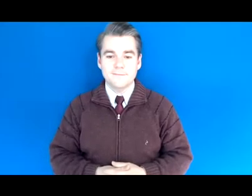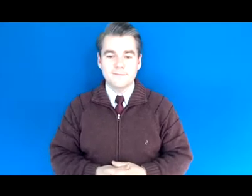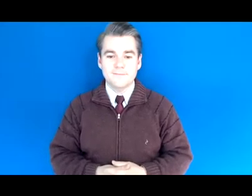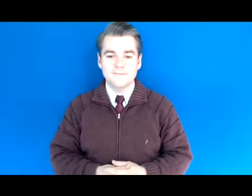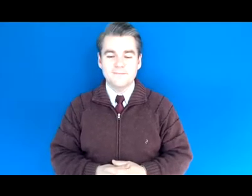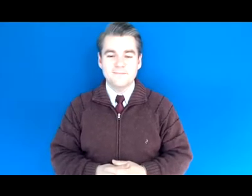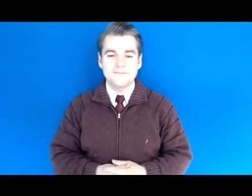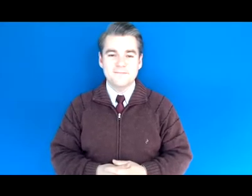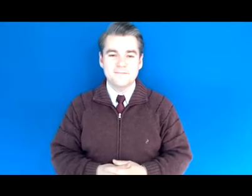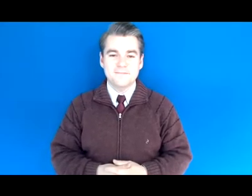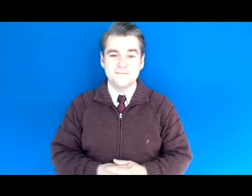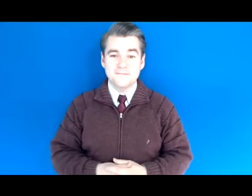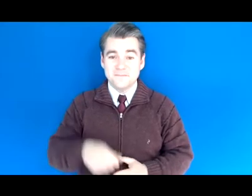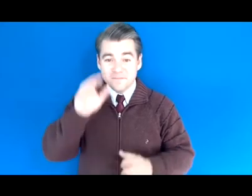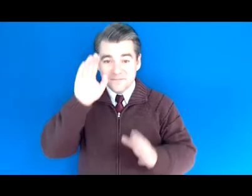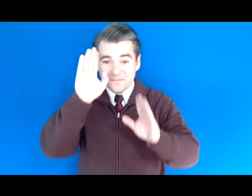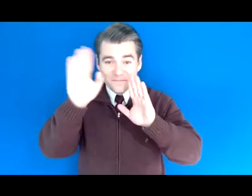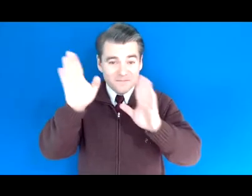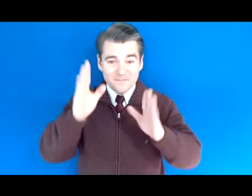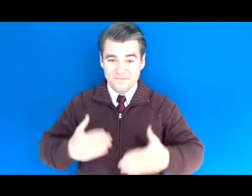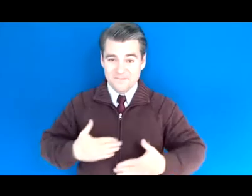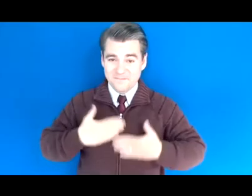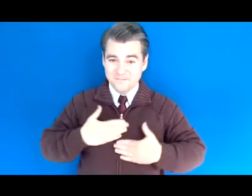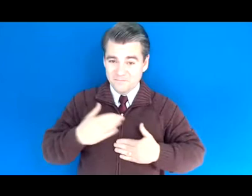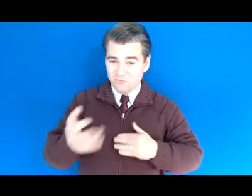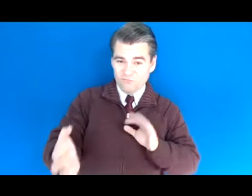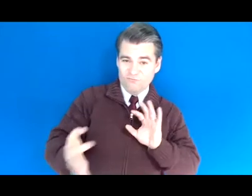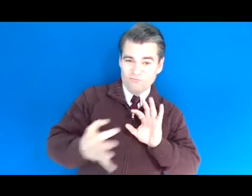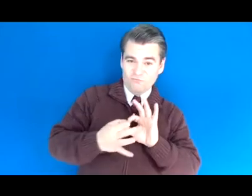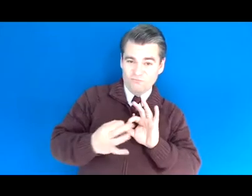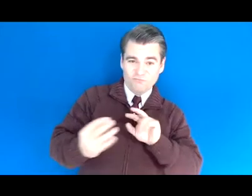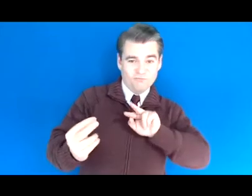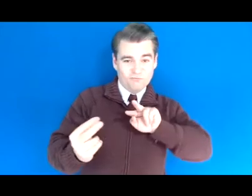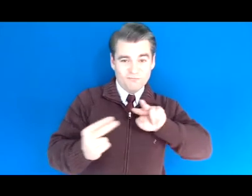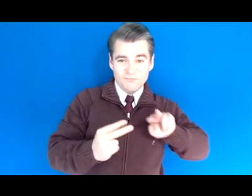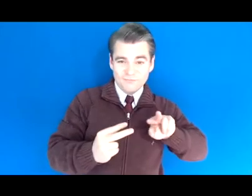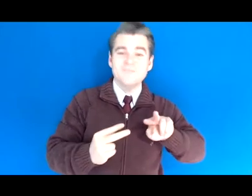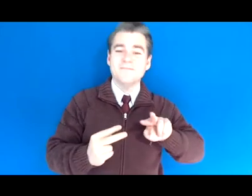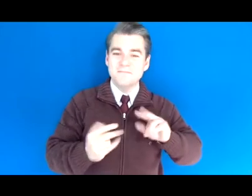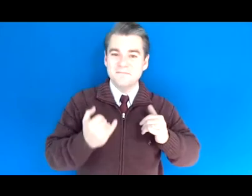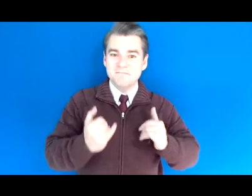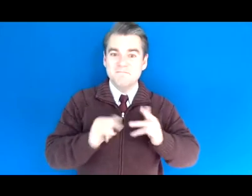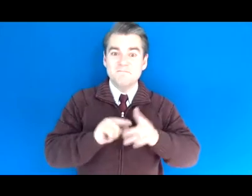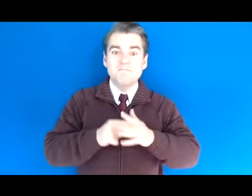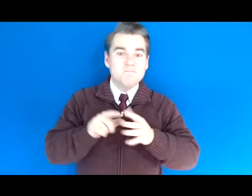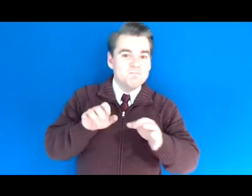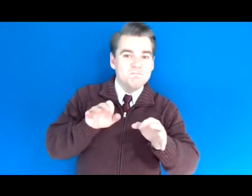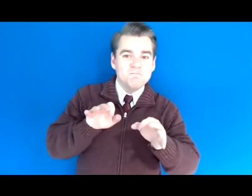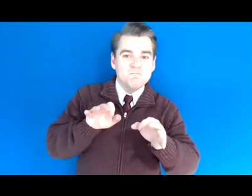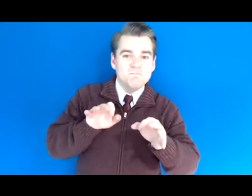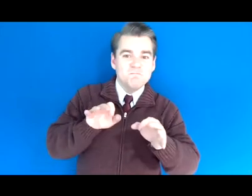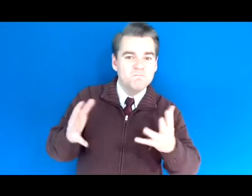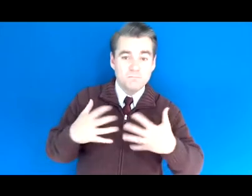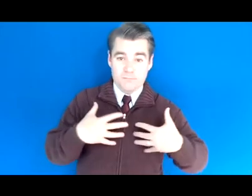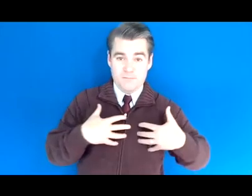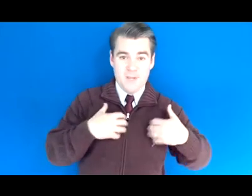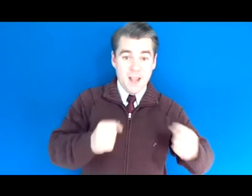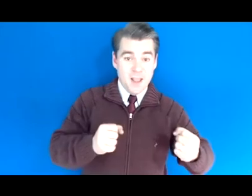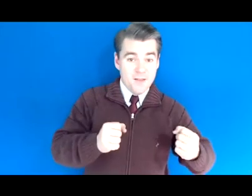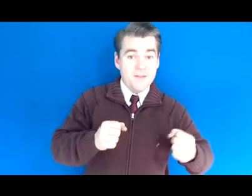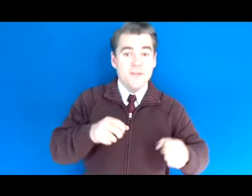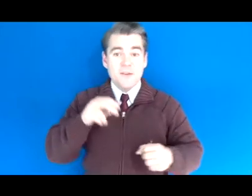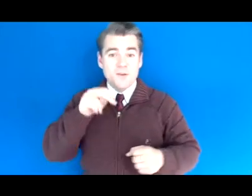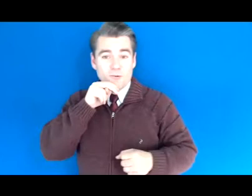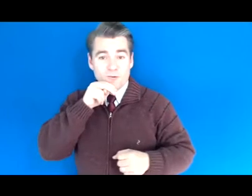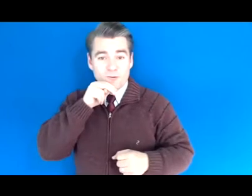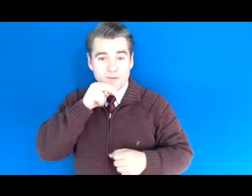Hello, we are so excited you're here. We are going to dive into talking about health, nutrition, and Plexus.